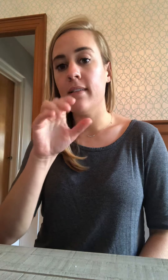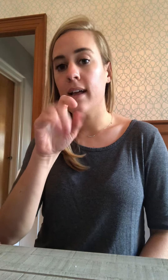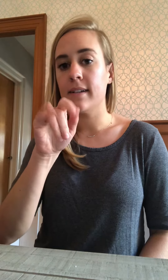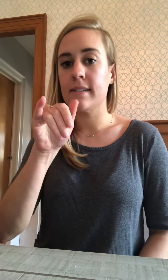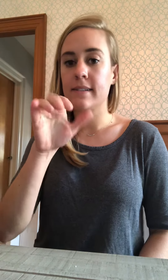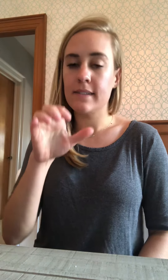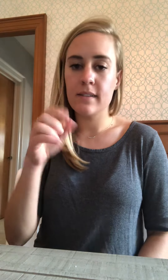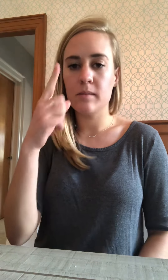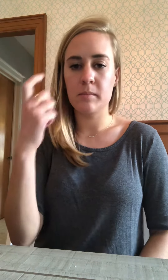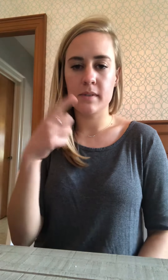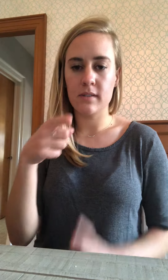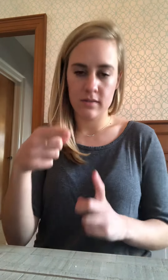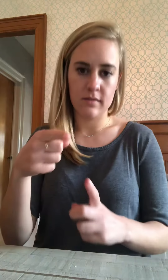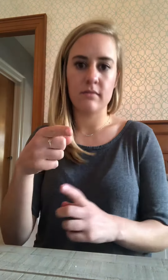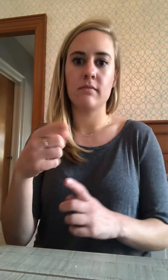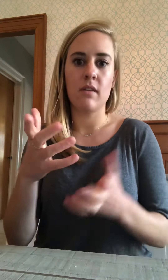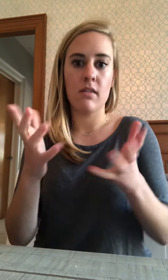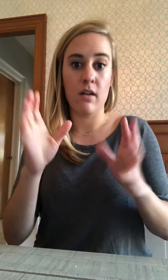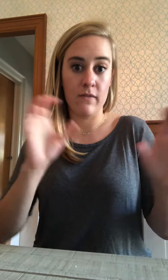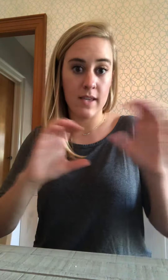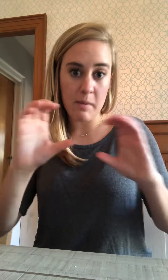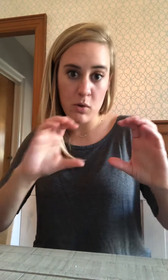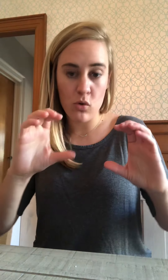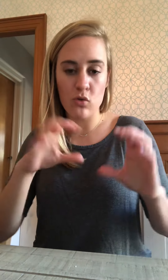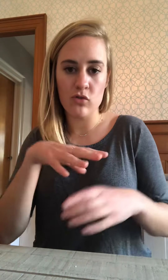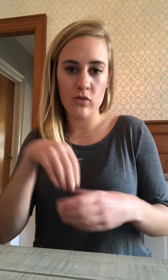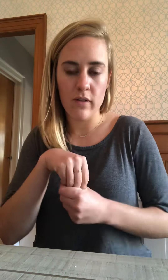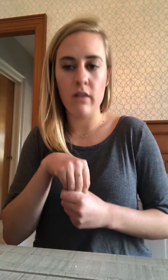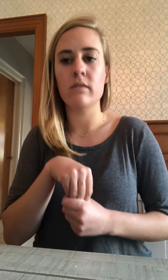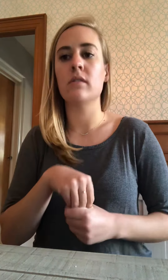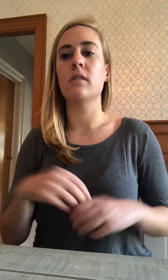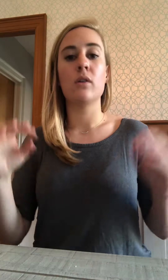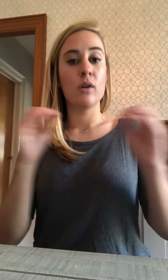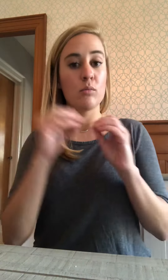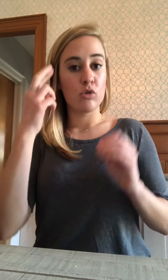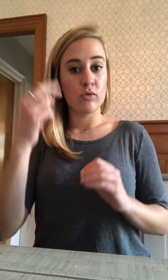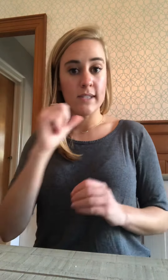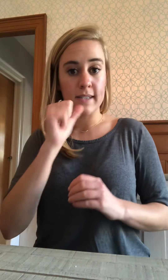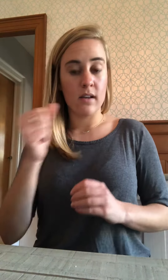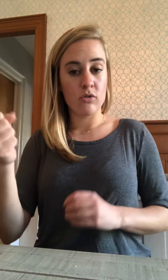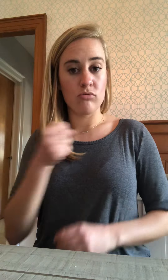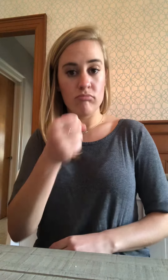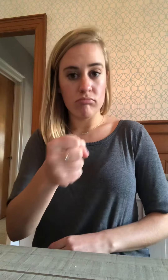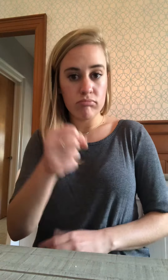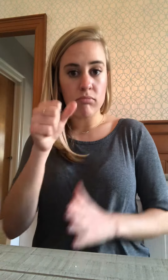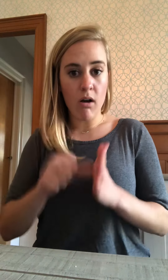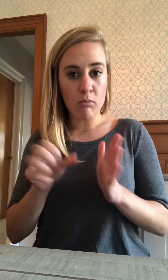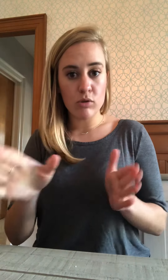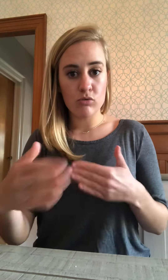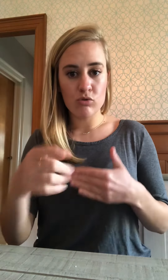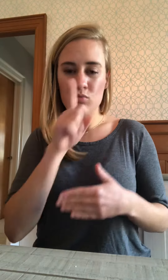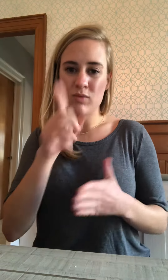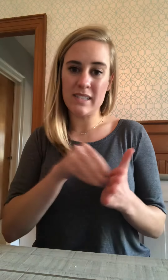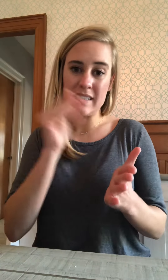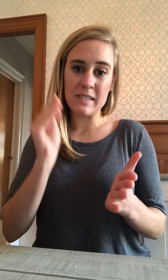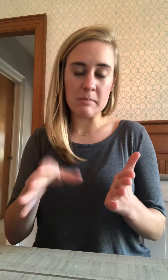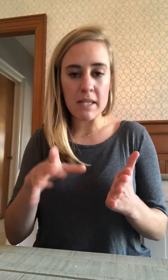way. More reasons not to take a person to the operating room. It's costly, it's time consuming, it's